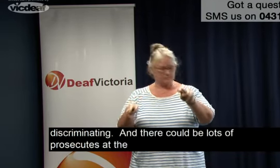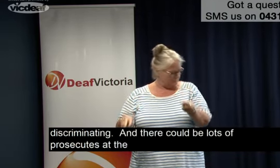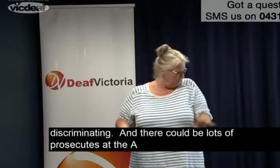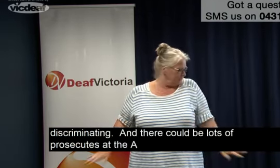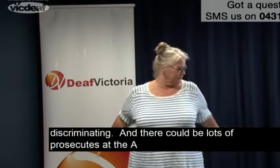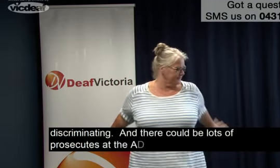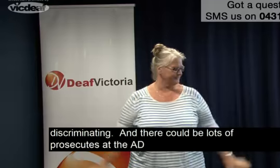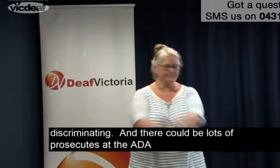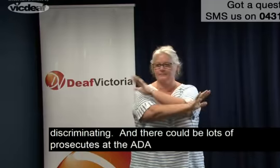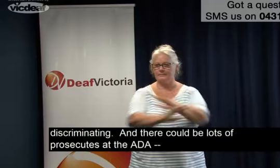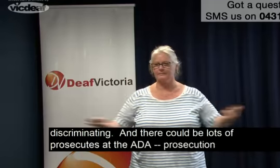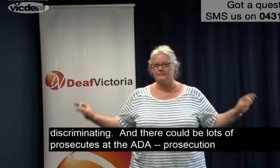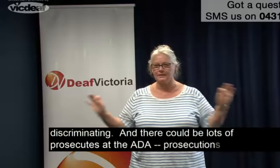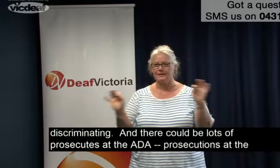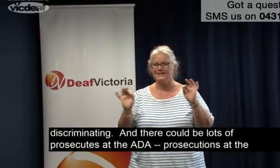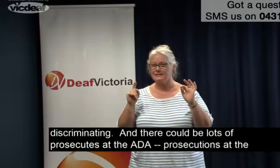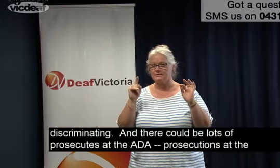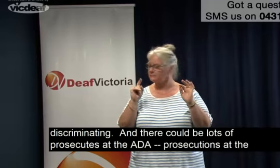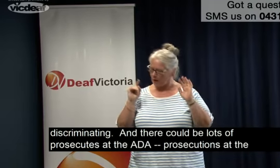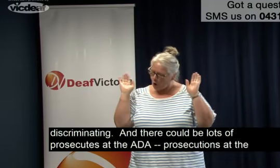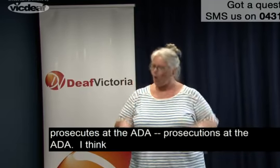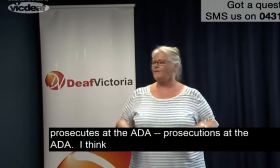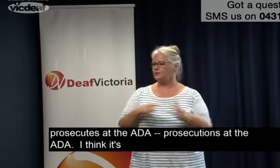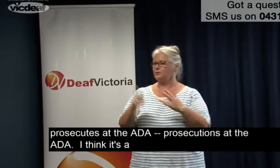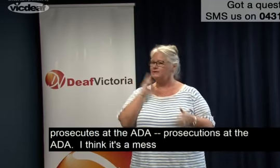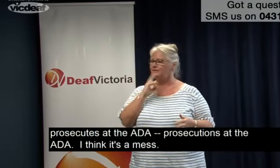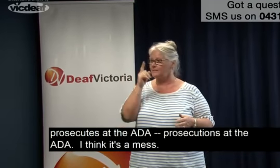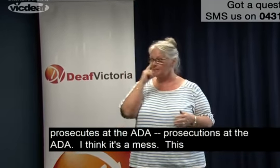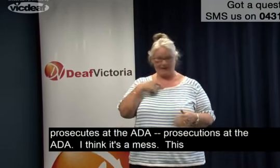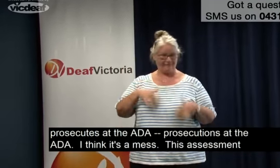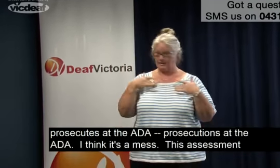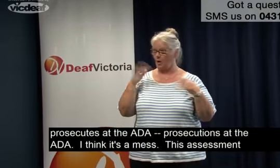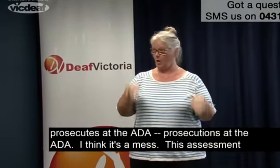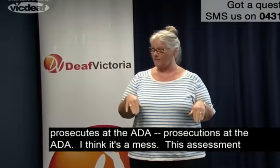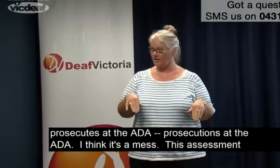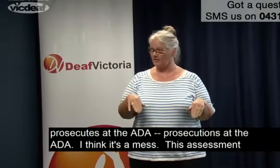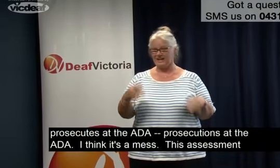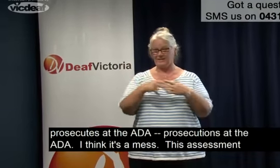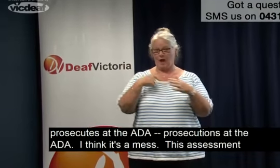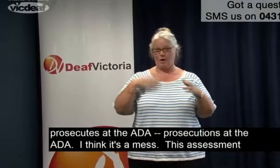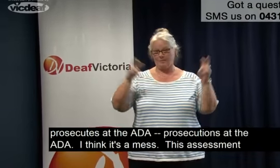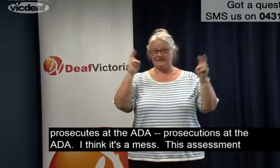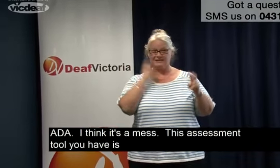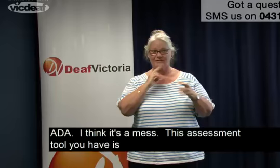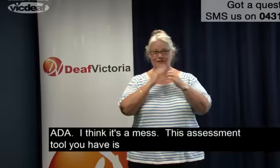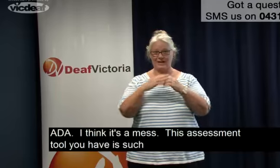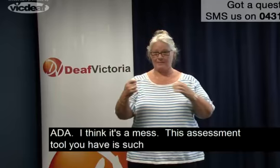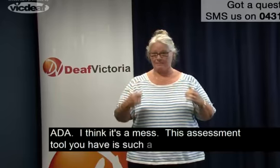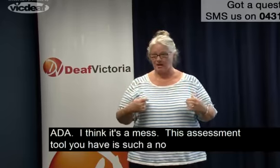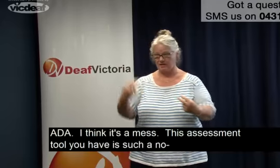This assessment tool that you have is such a no-no. It's just an awful thing that you should have for